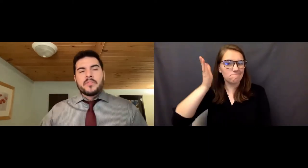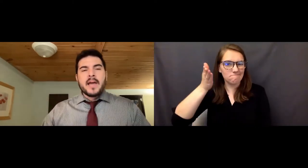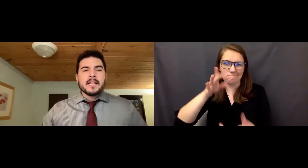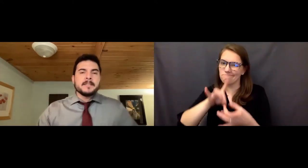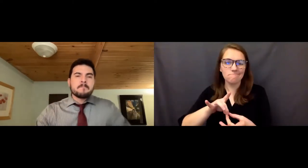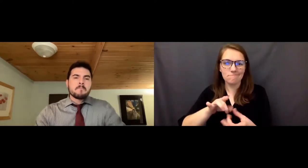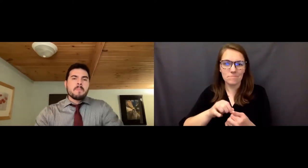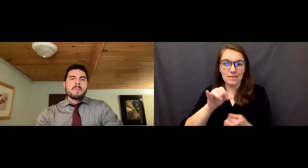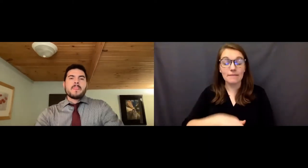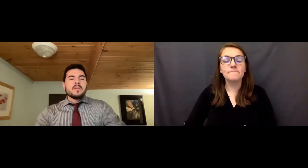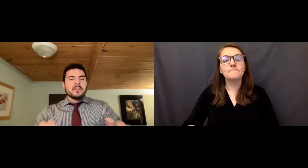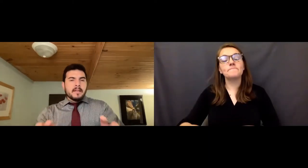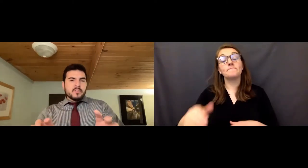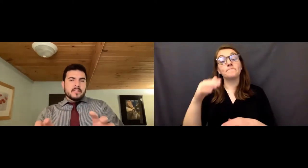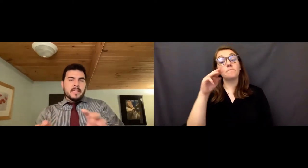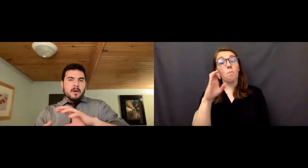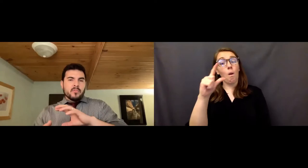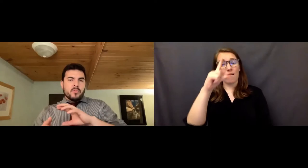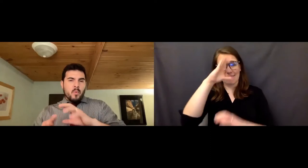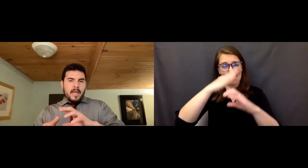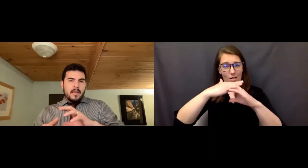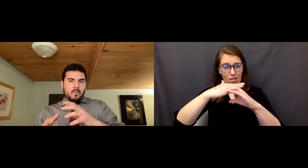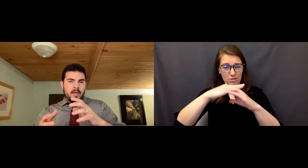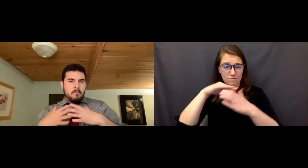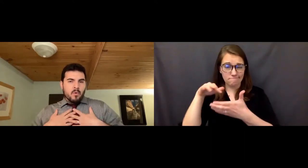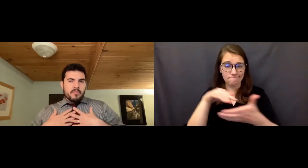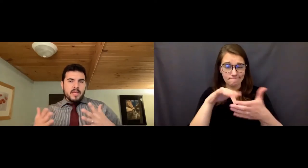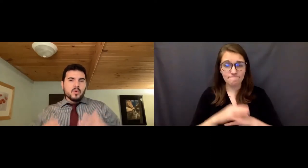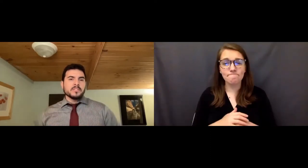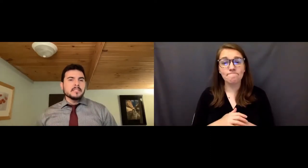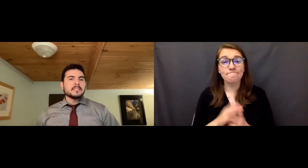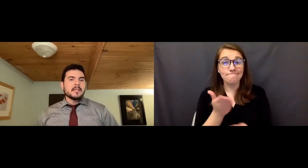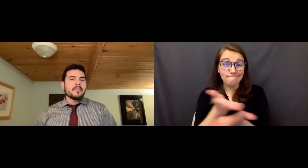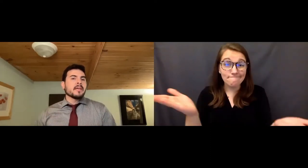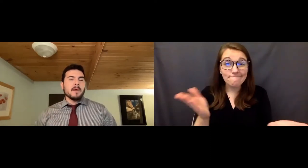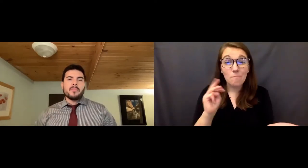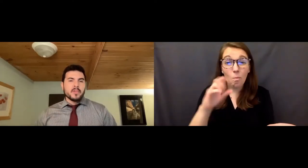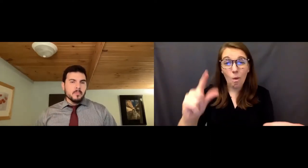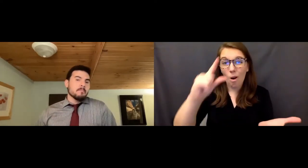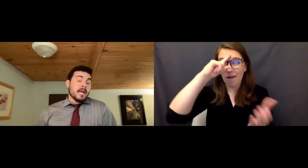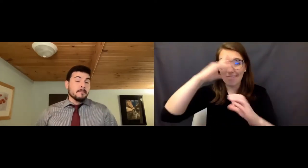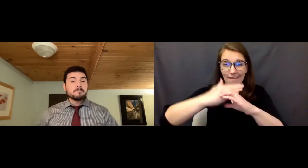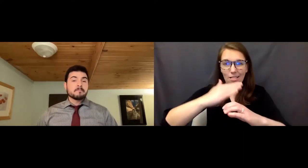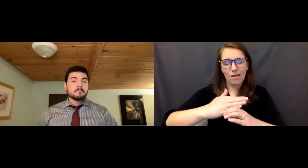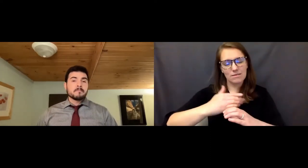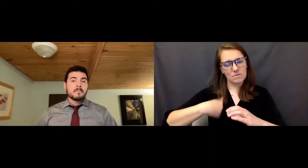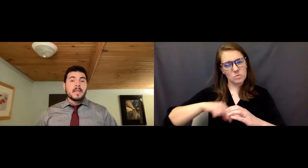So moral theology. So I'd like for us to think about the way we moral theologians think about the human